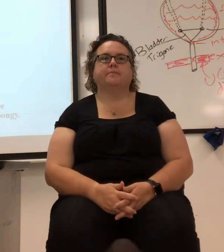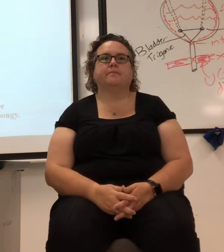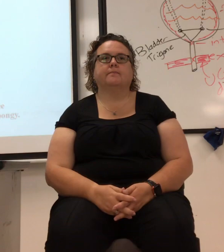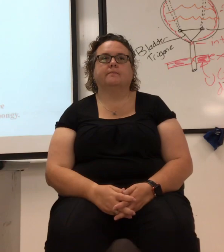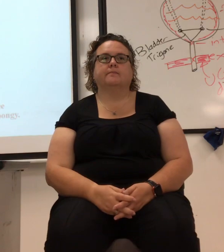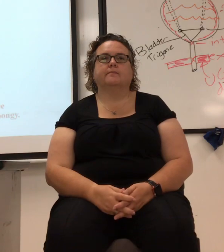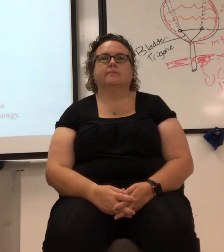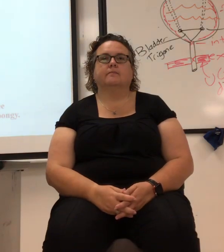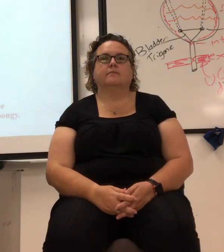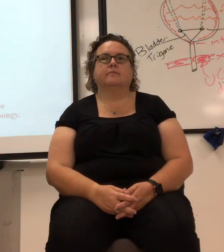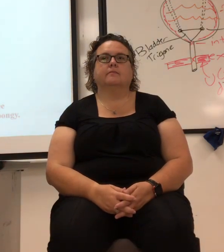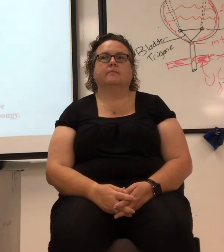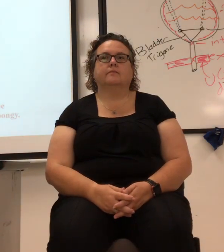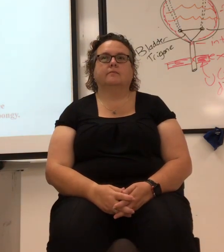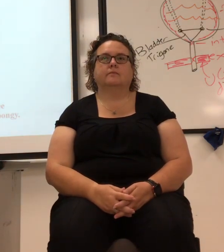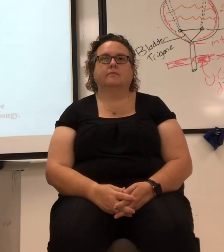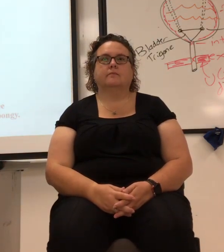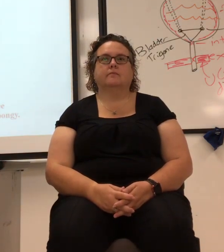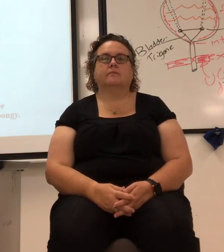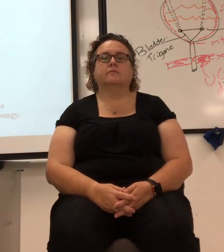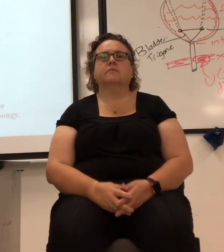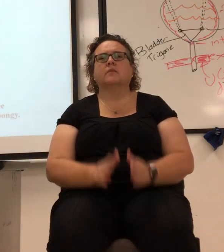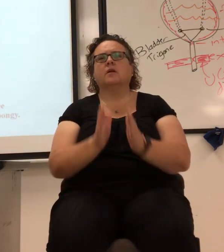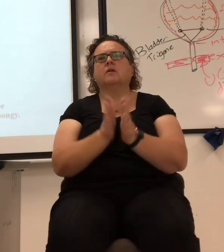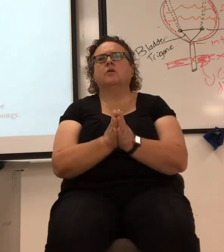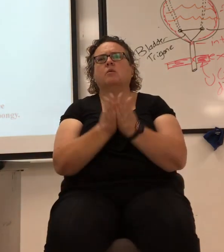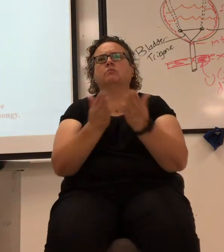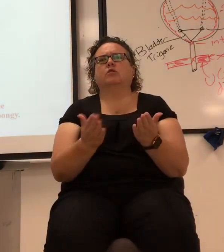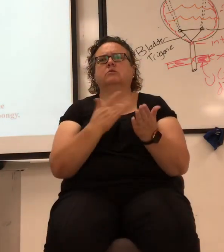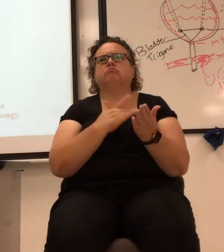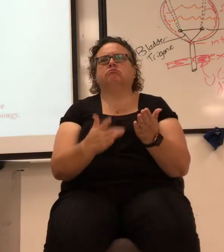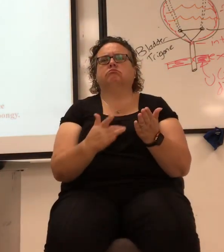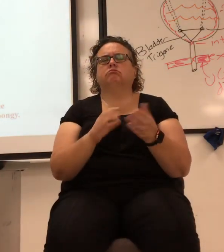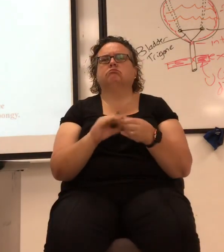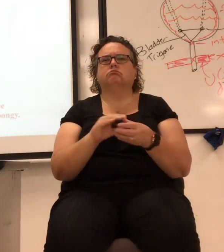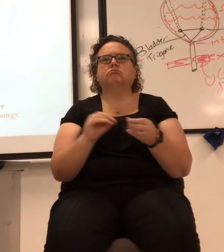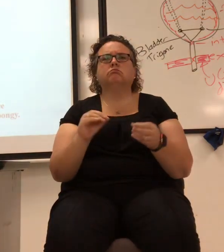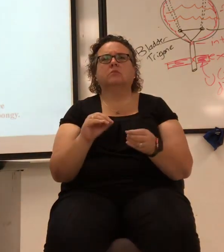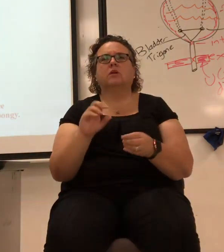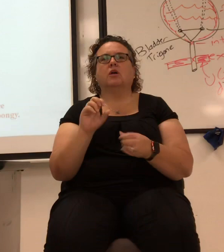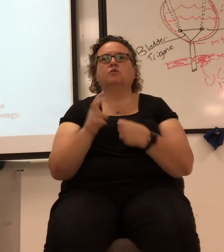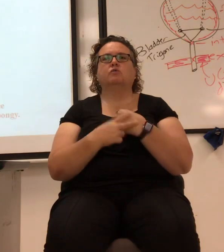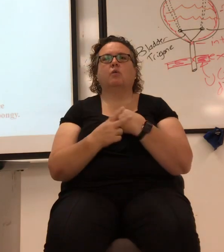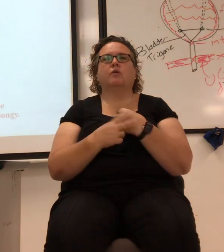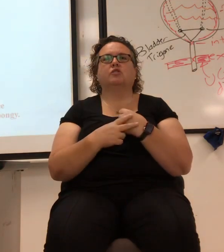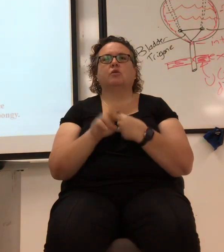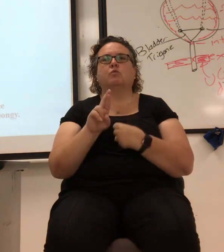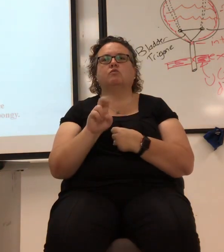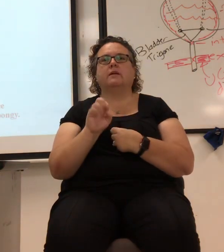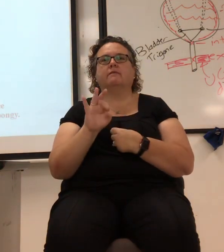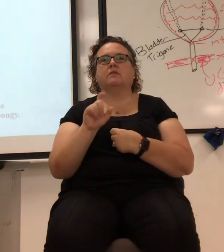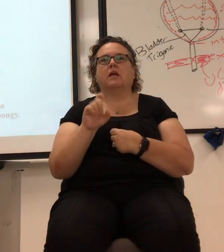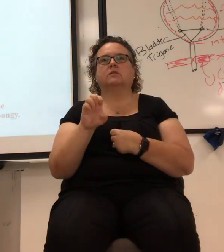inhibit detrusor, and you want to stimulate and contract both sphincters.